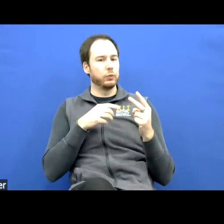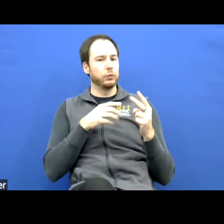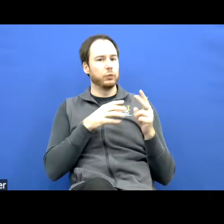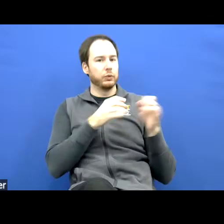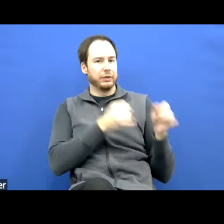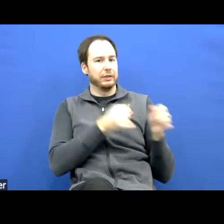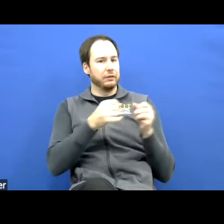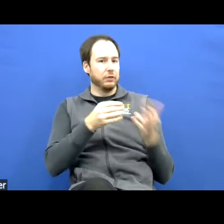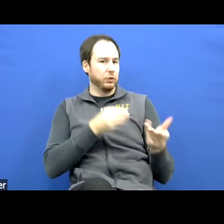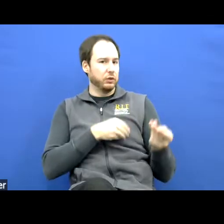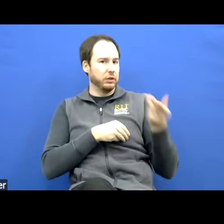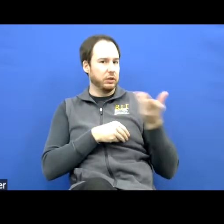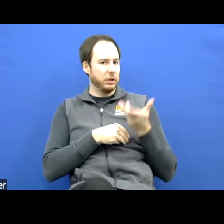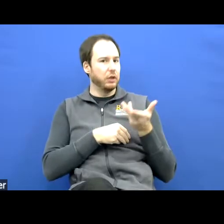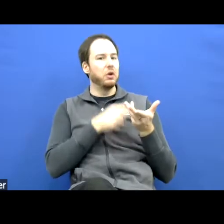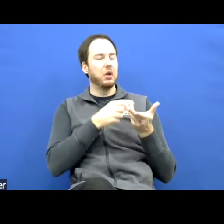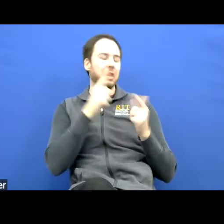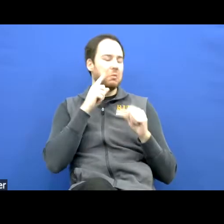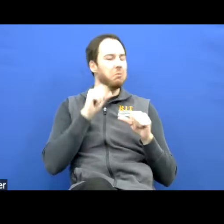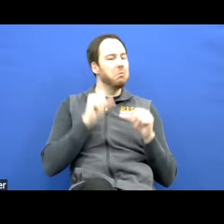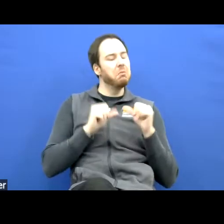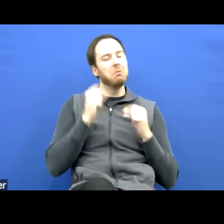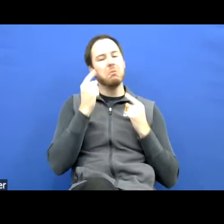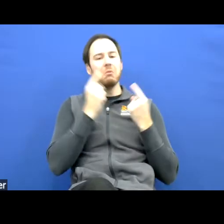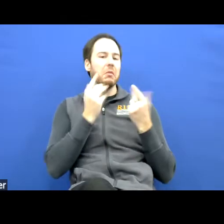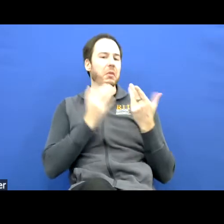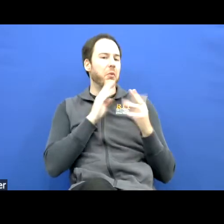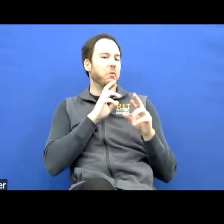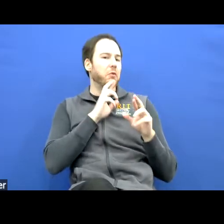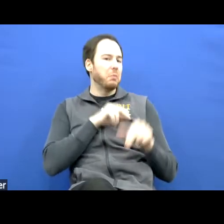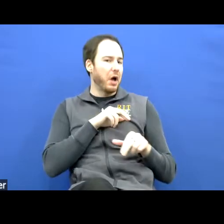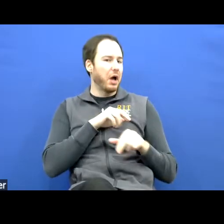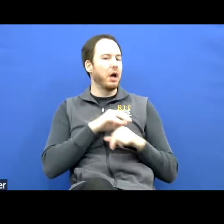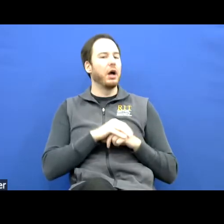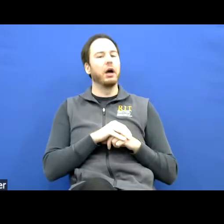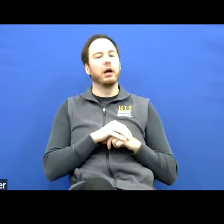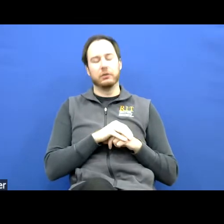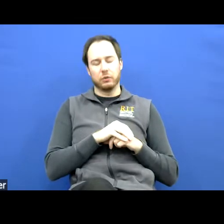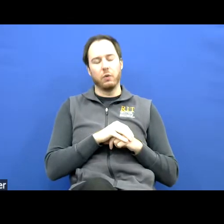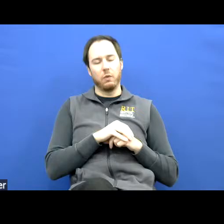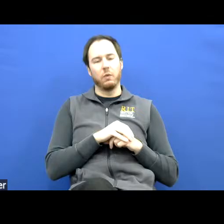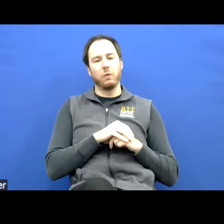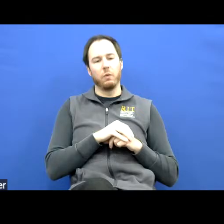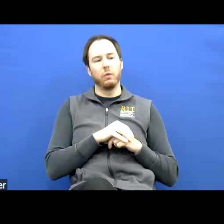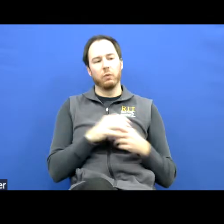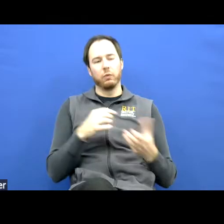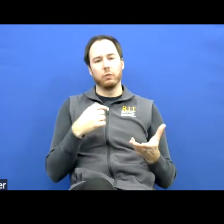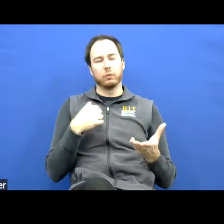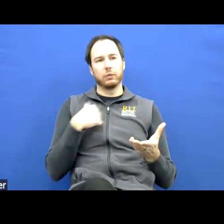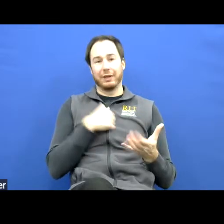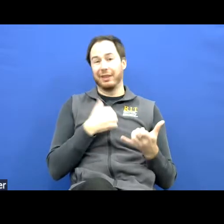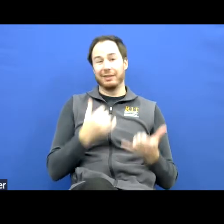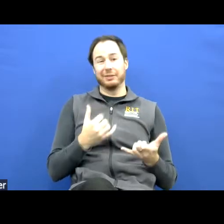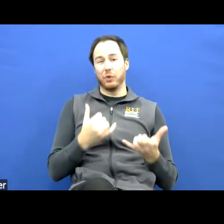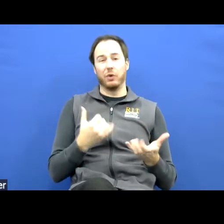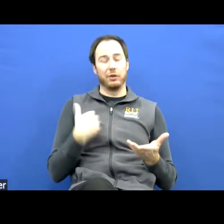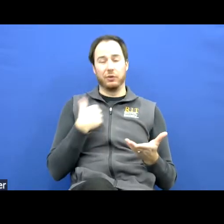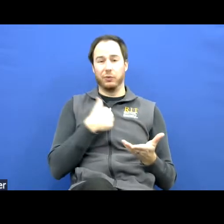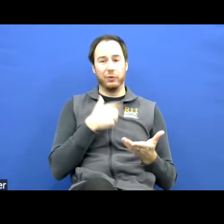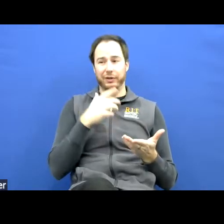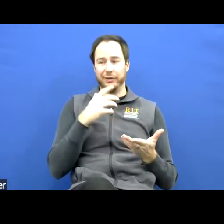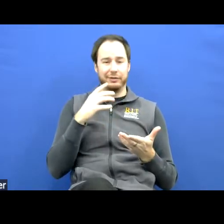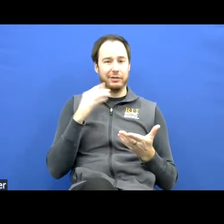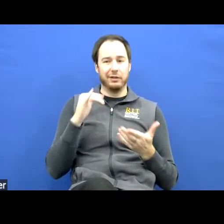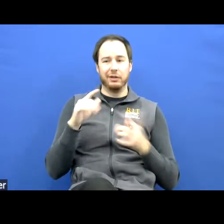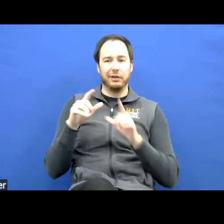individuals indicated that they were contemplating responding. At this point, we've obviously missed the